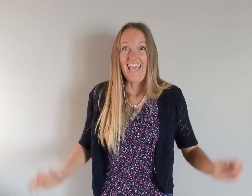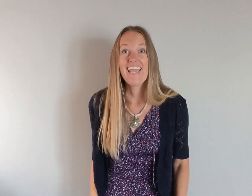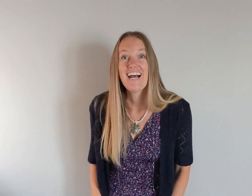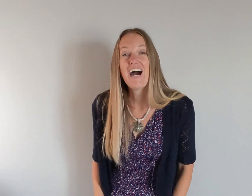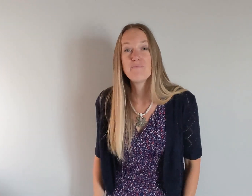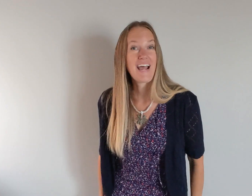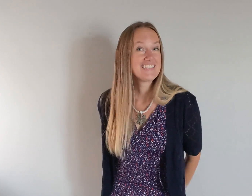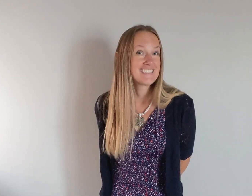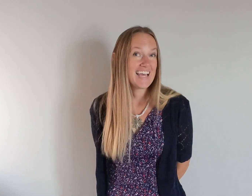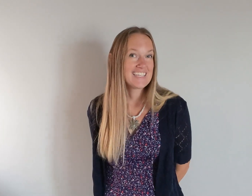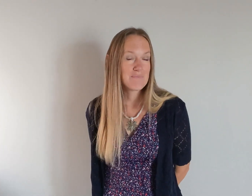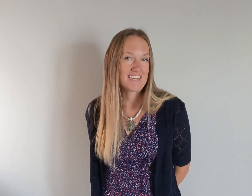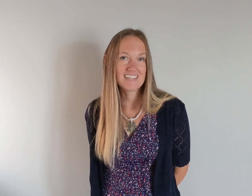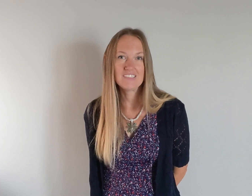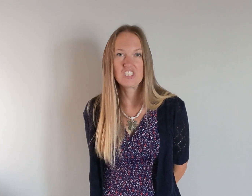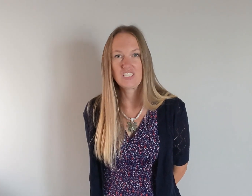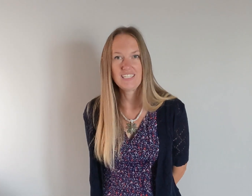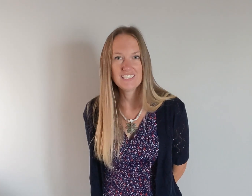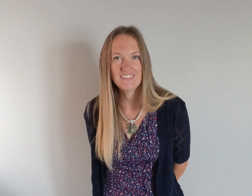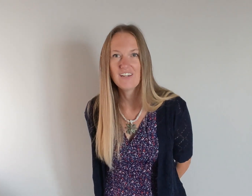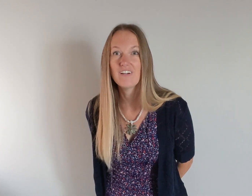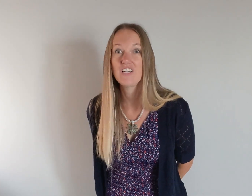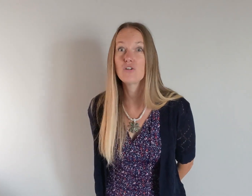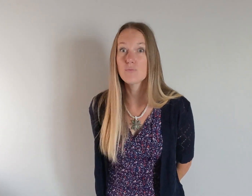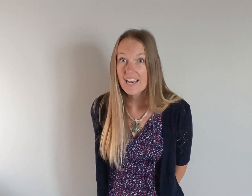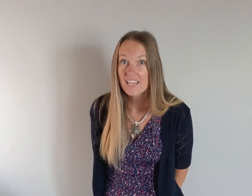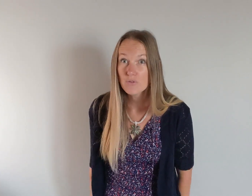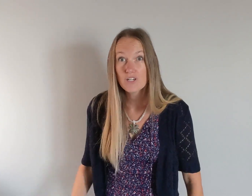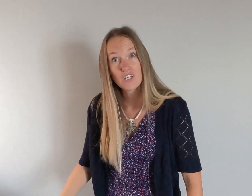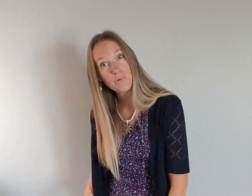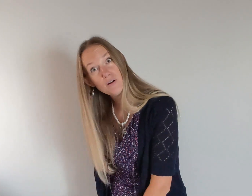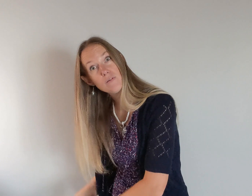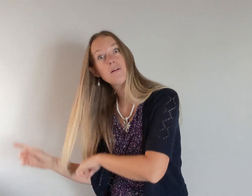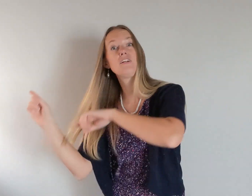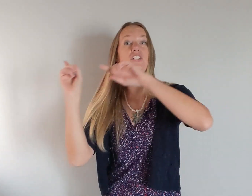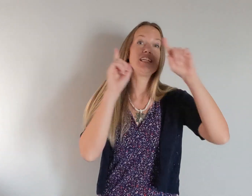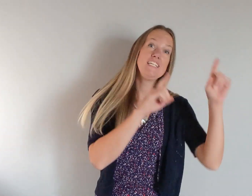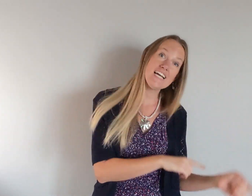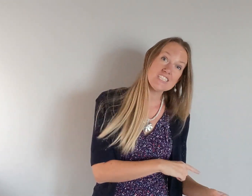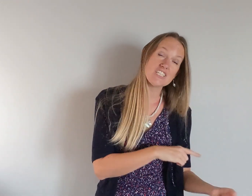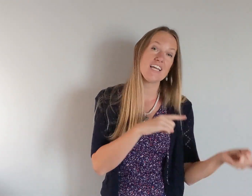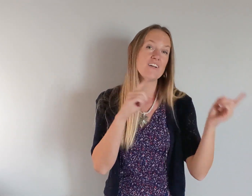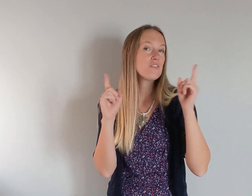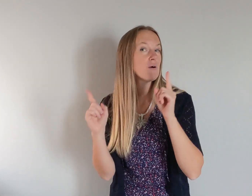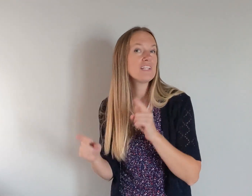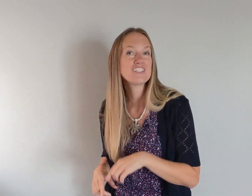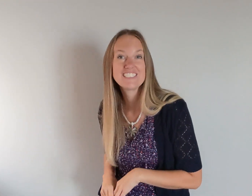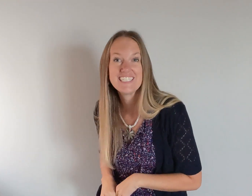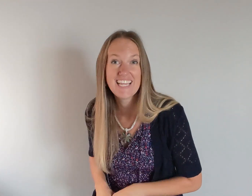Hey, practice that as many times as you need to, and when you're ready, we're going to put what we learned yesterday with what we learned